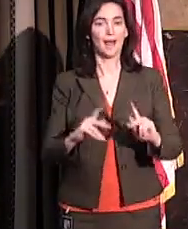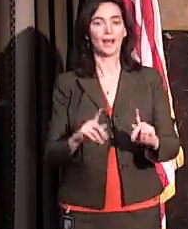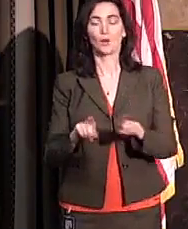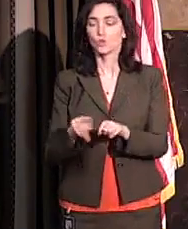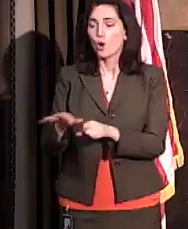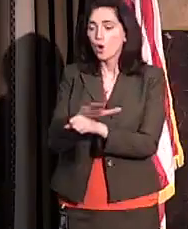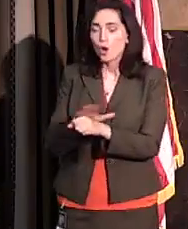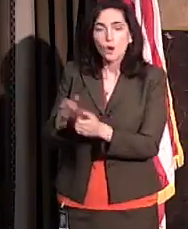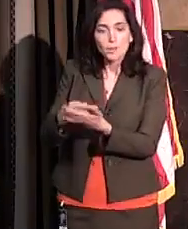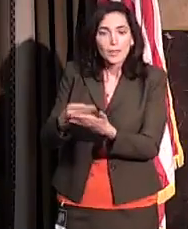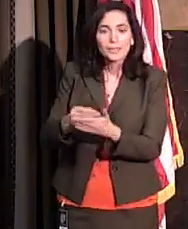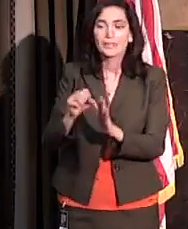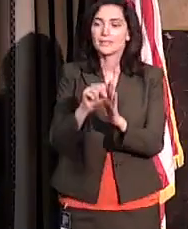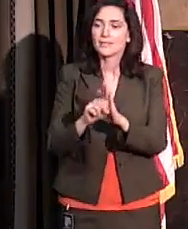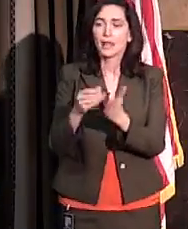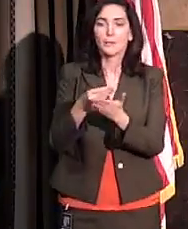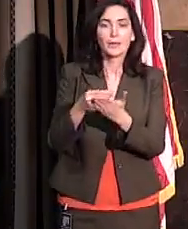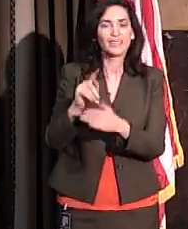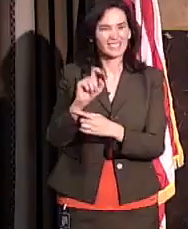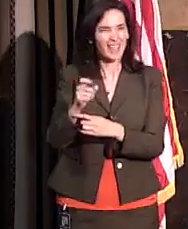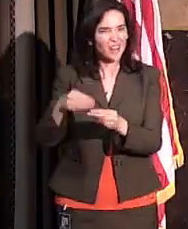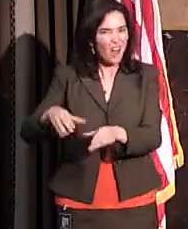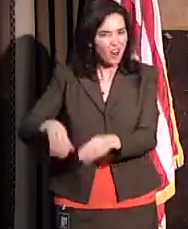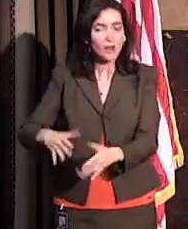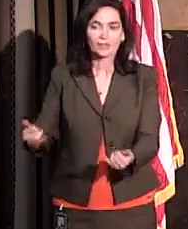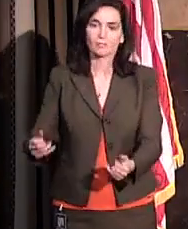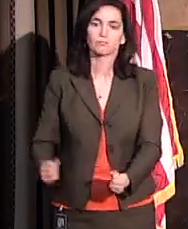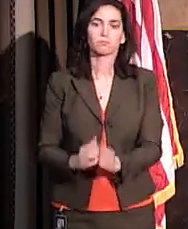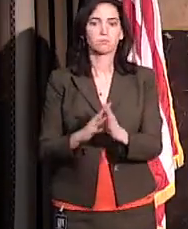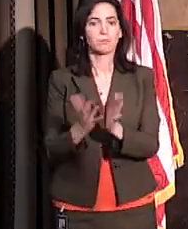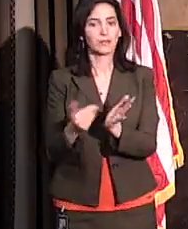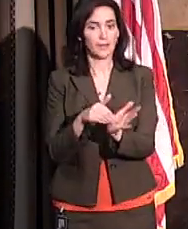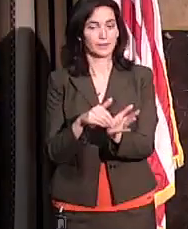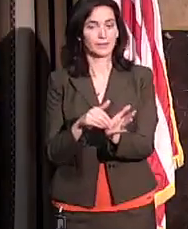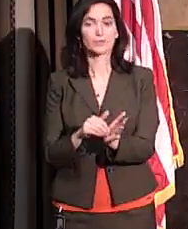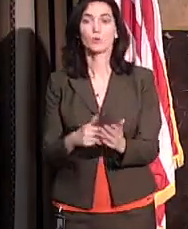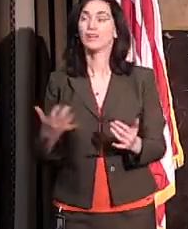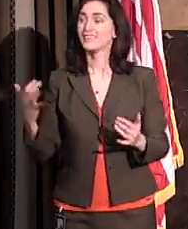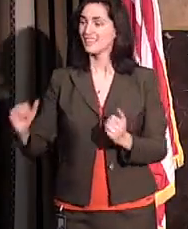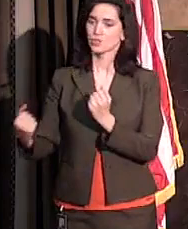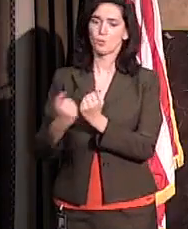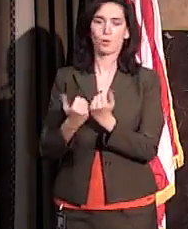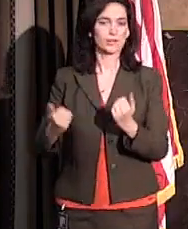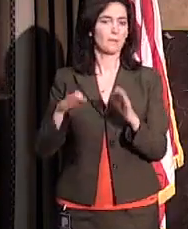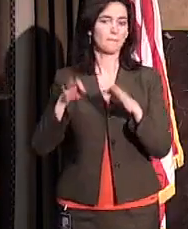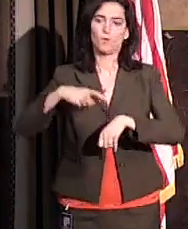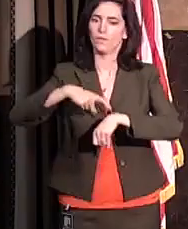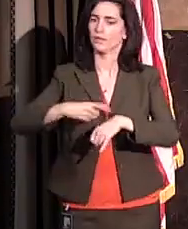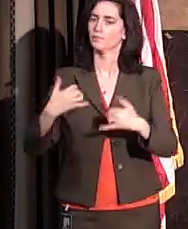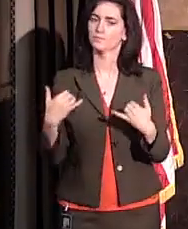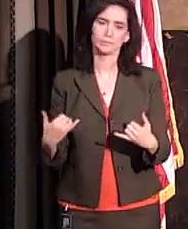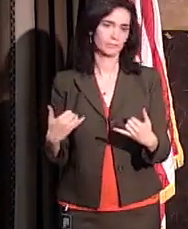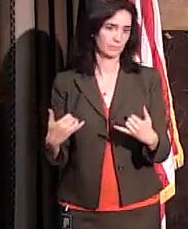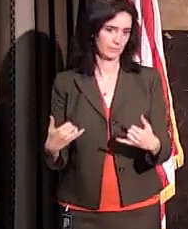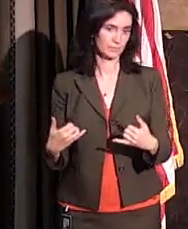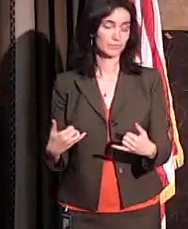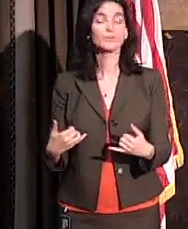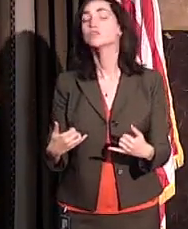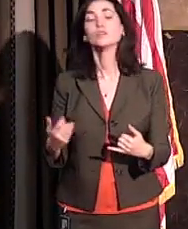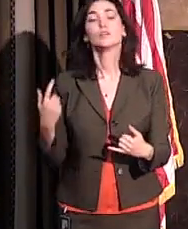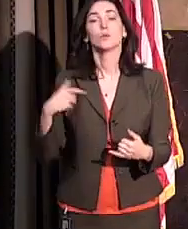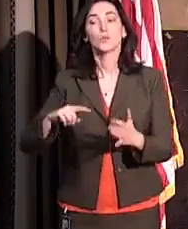the Lieutenant Governor talked about. Timing for this support is critical at this point, and as we enter